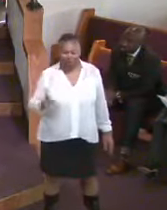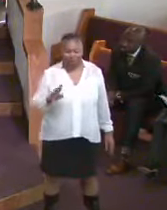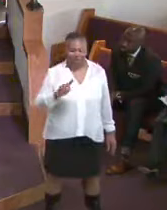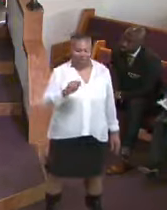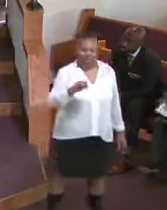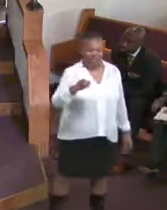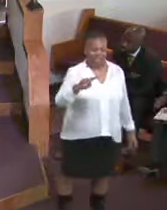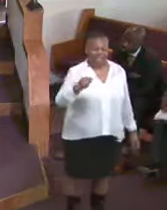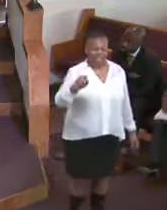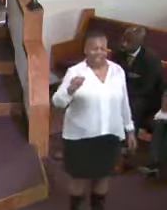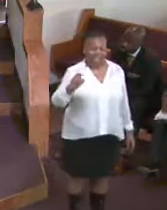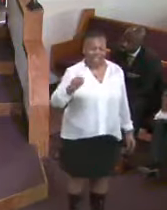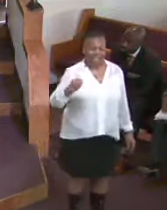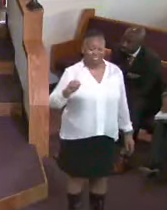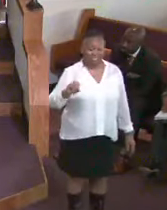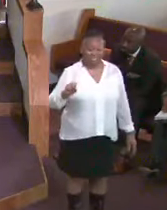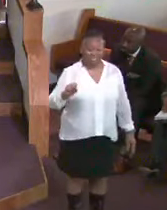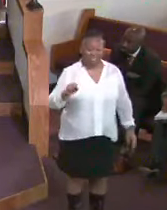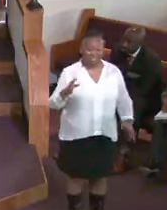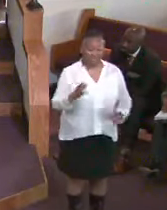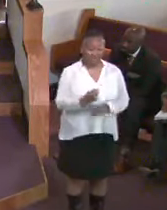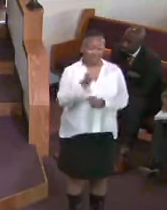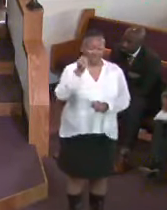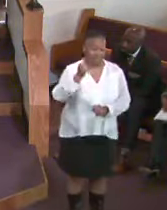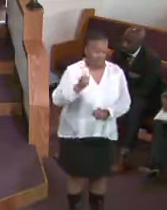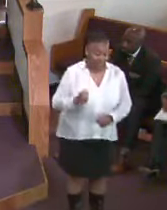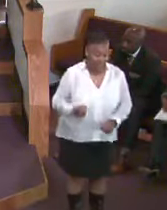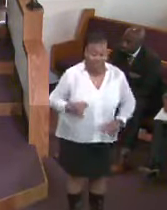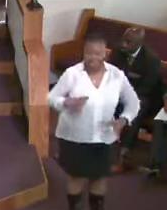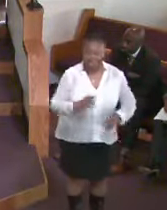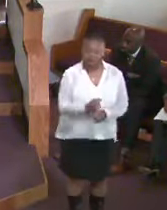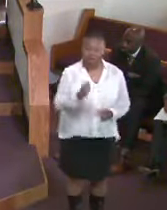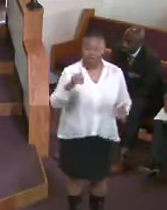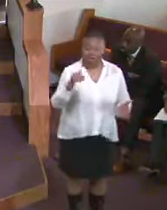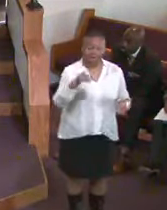song inspirations from our choir, and then we'll come back for prayer.